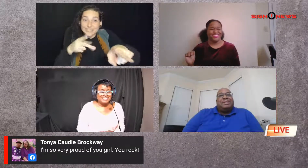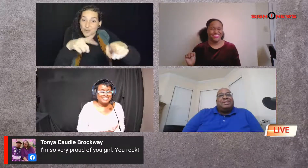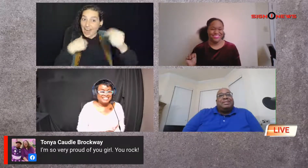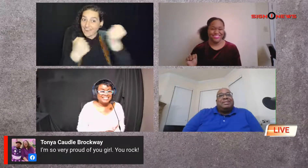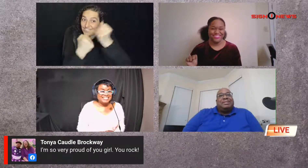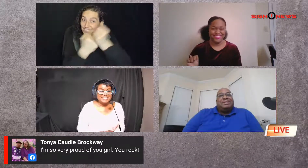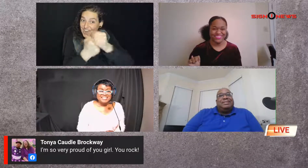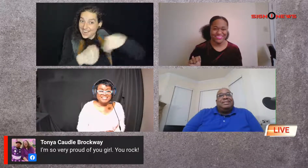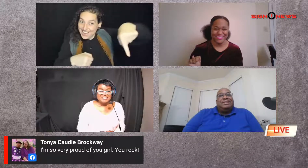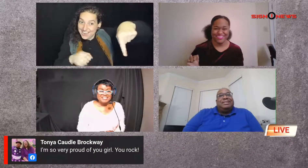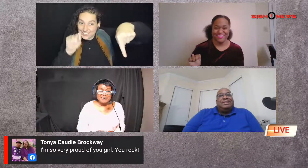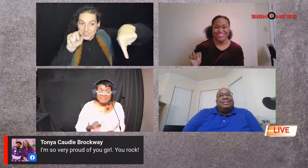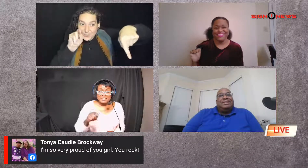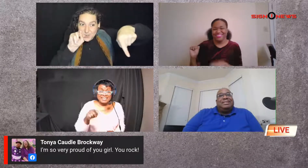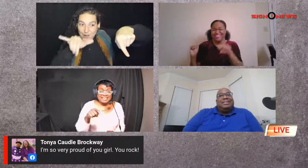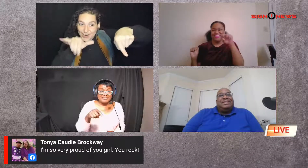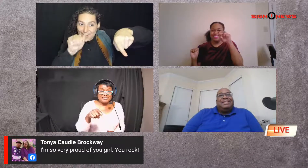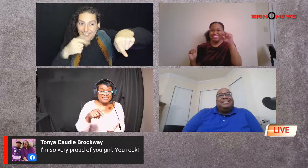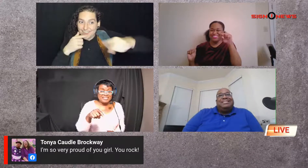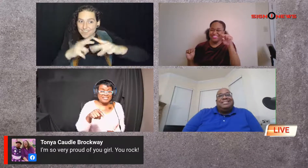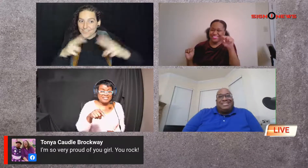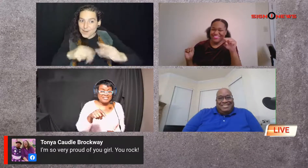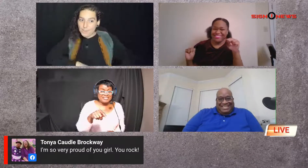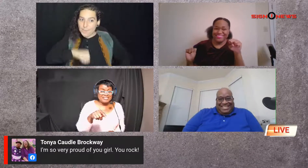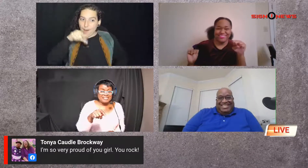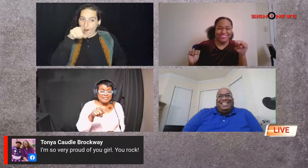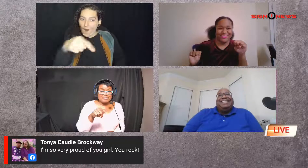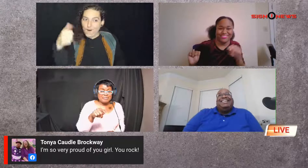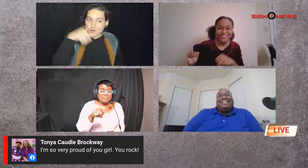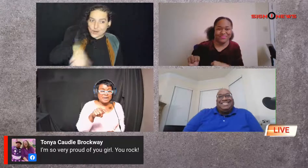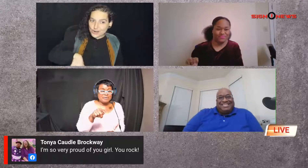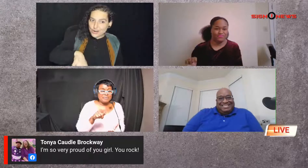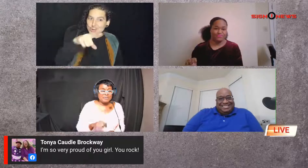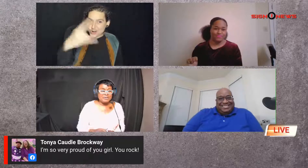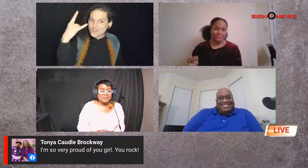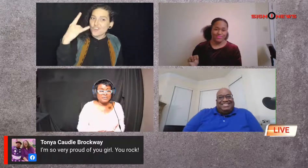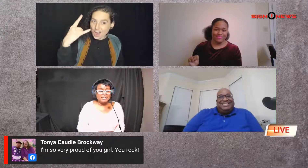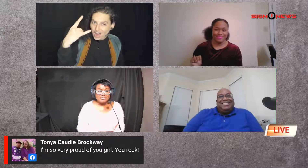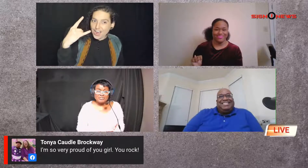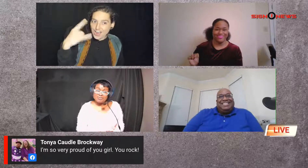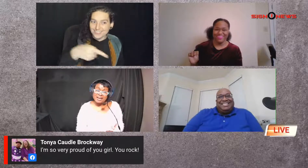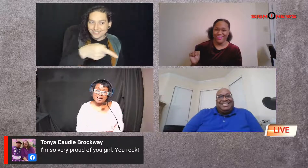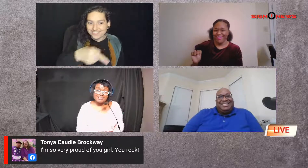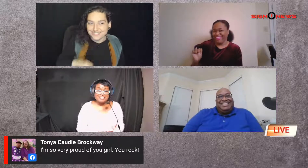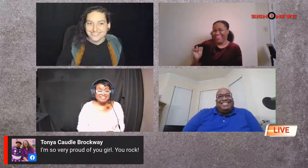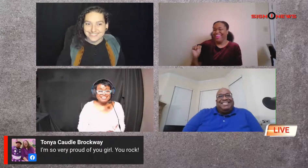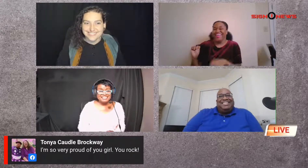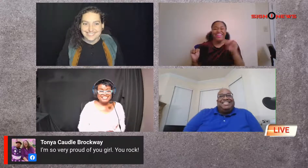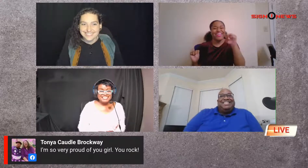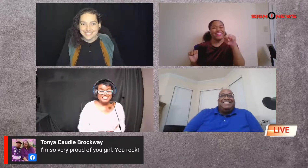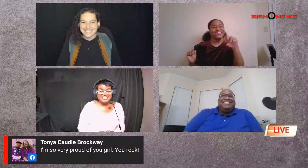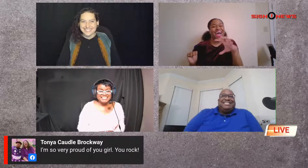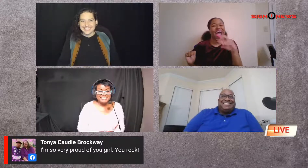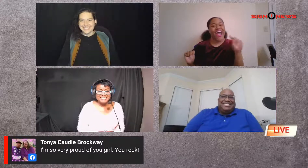know. You have a fan there, Julia. Tanya says, I'm so proud of you, girl. You rock.